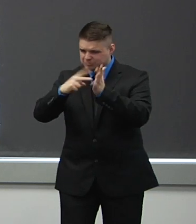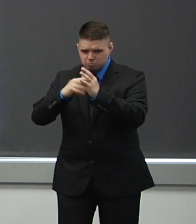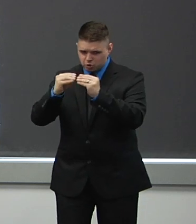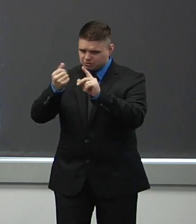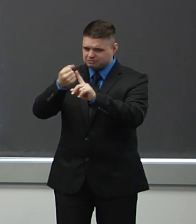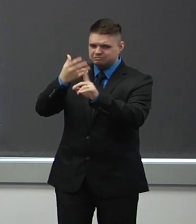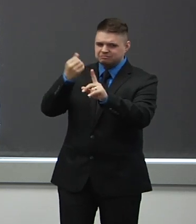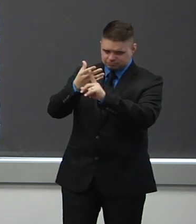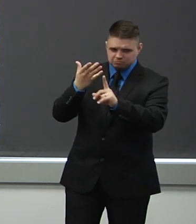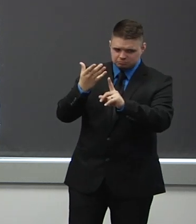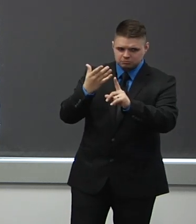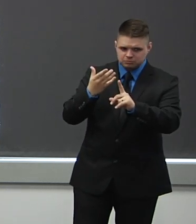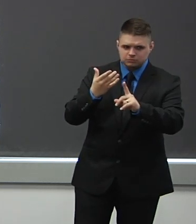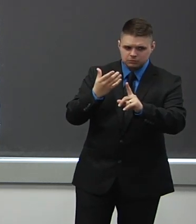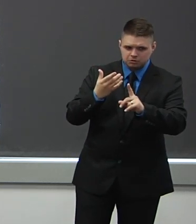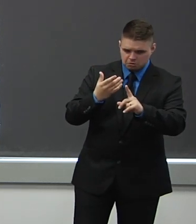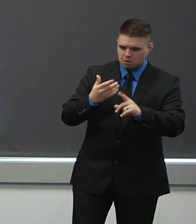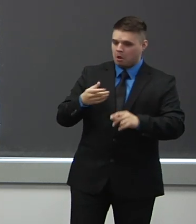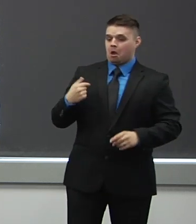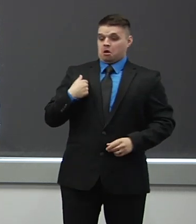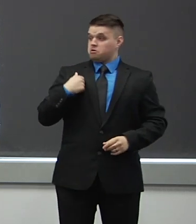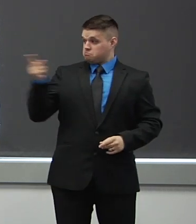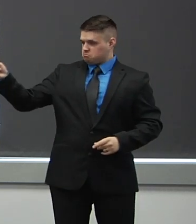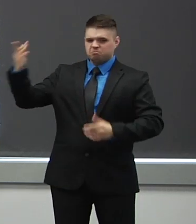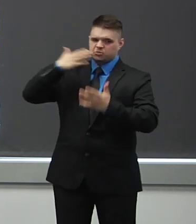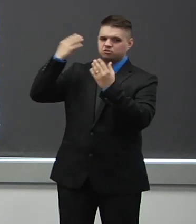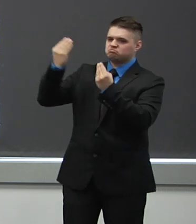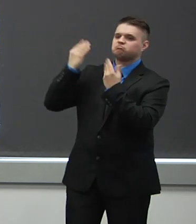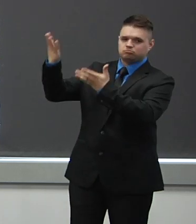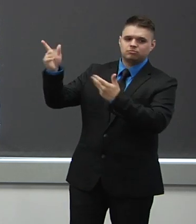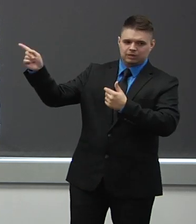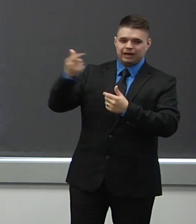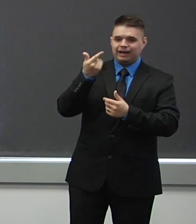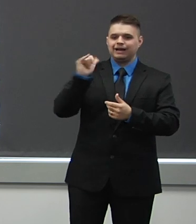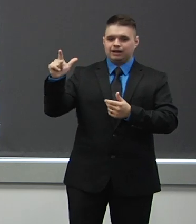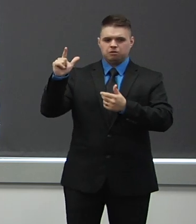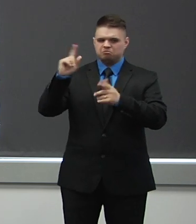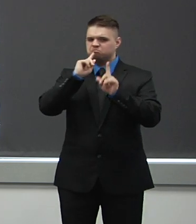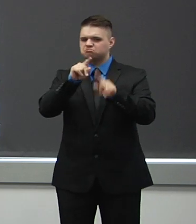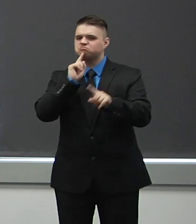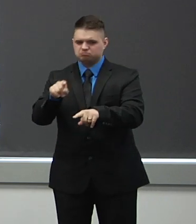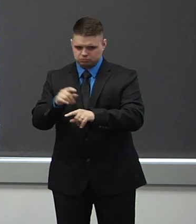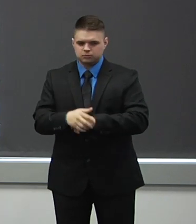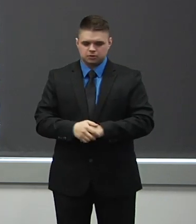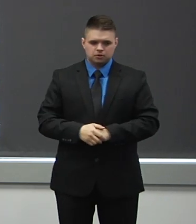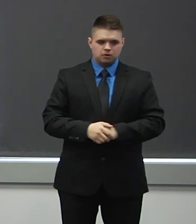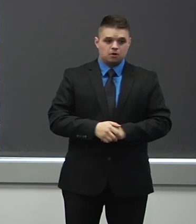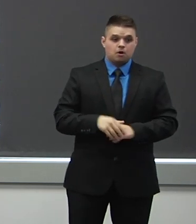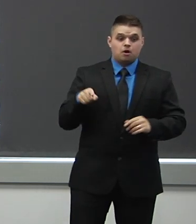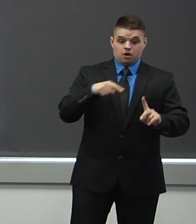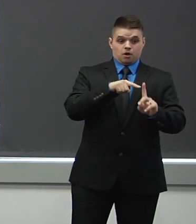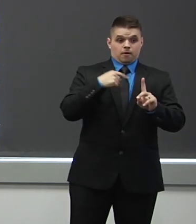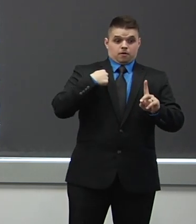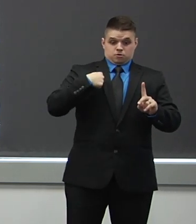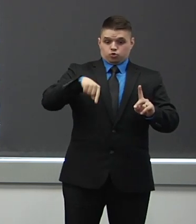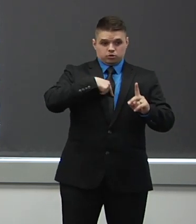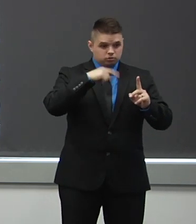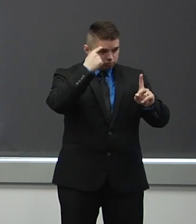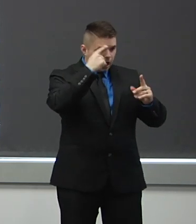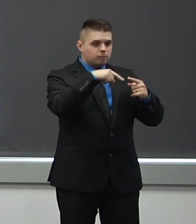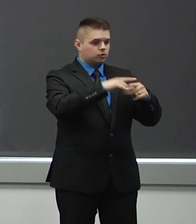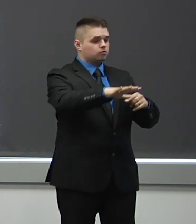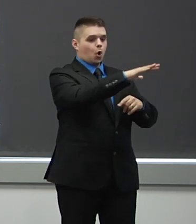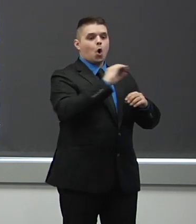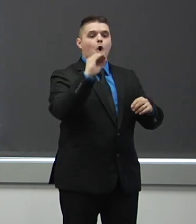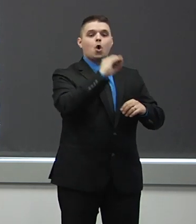Oregon students are at the forefront of every decision we are making about school during this crisis. Their health, happiness, and